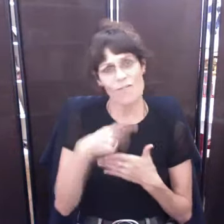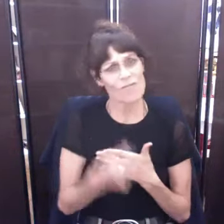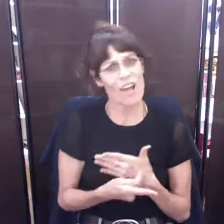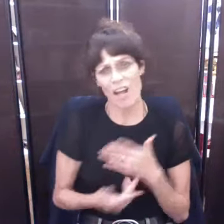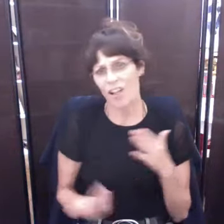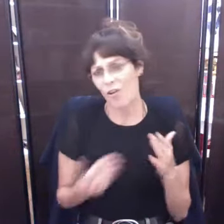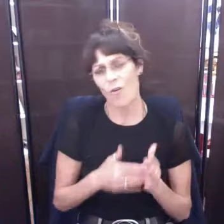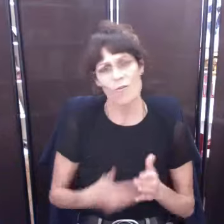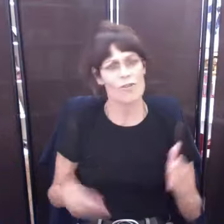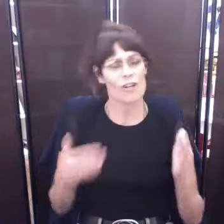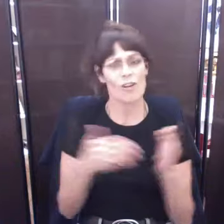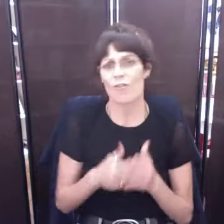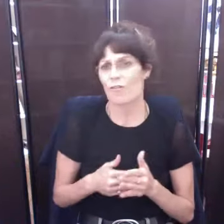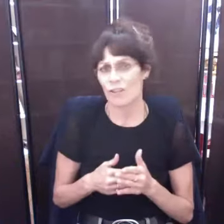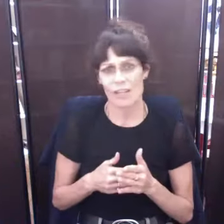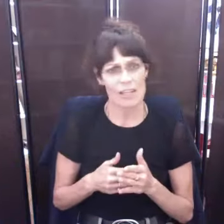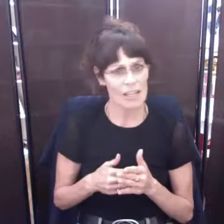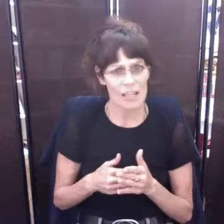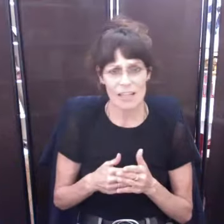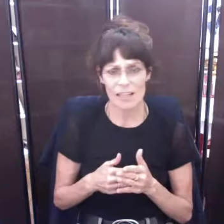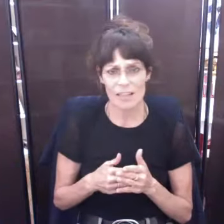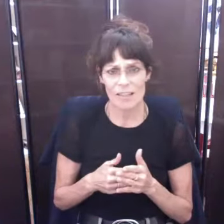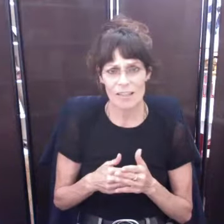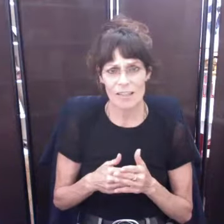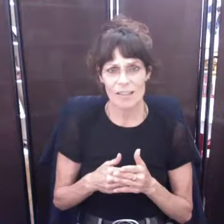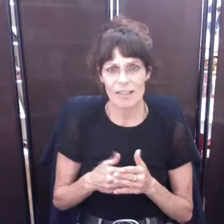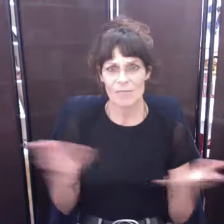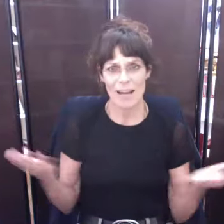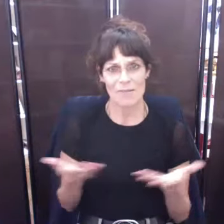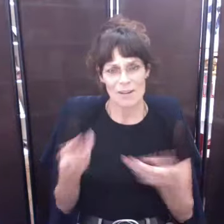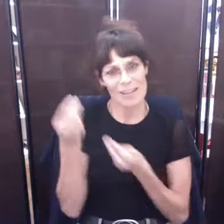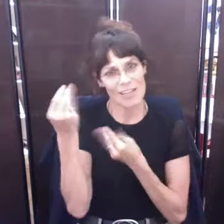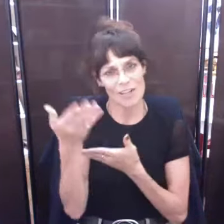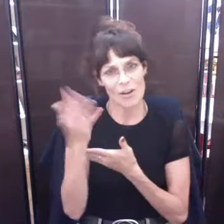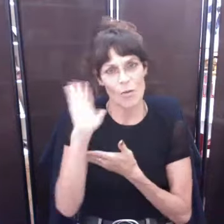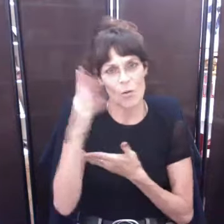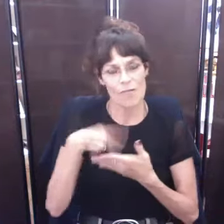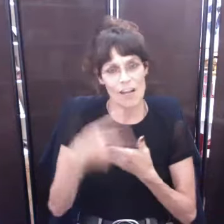over again, and you'll keep blaming them. But I'm here to let you know they'll fail you.